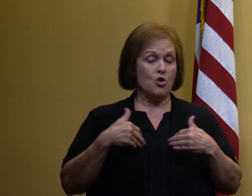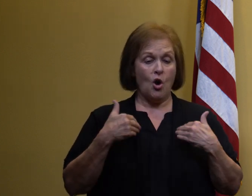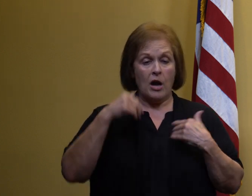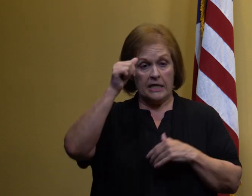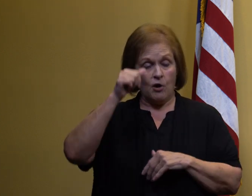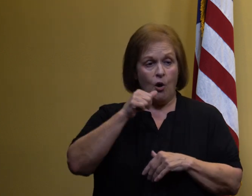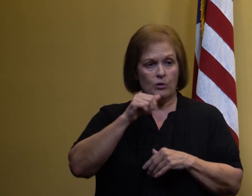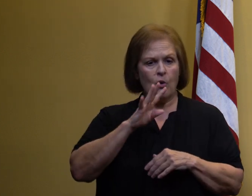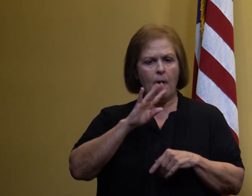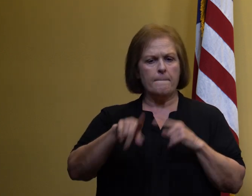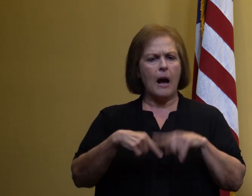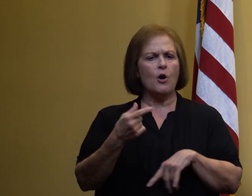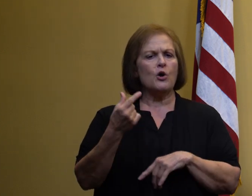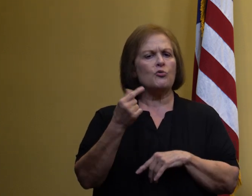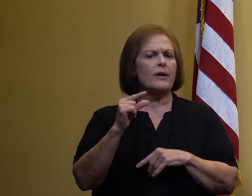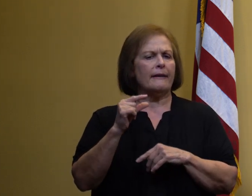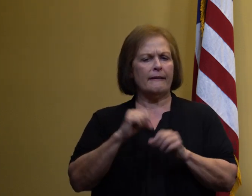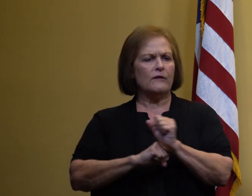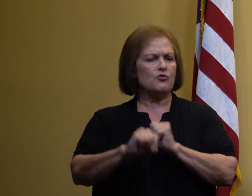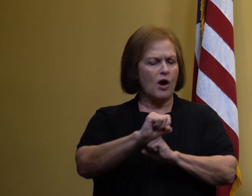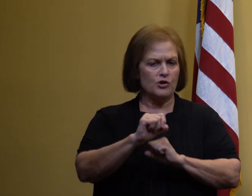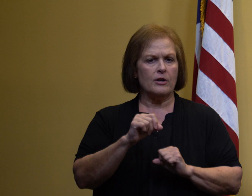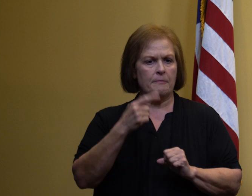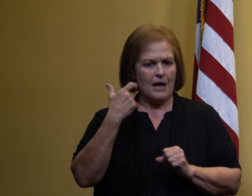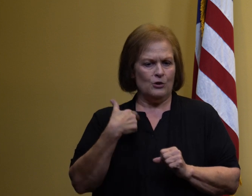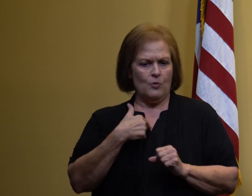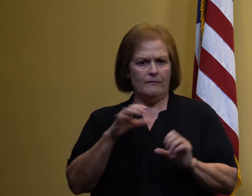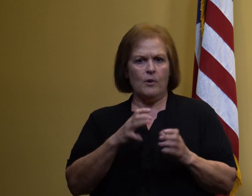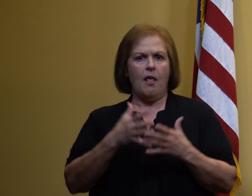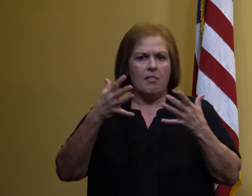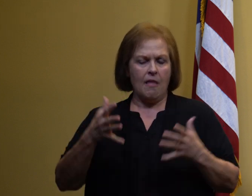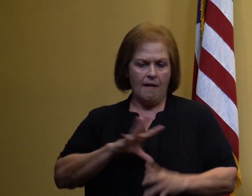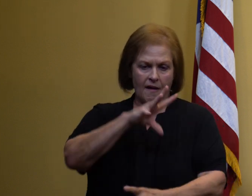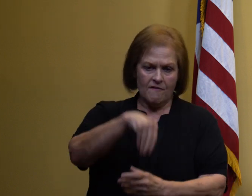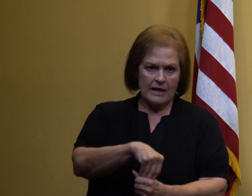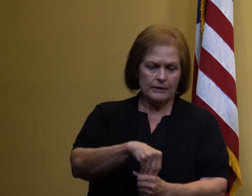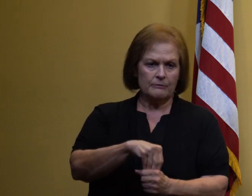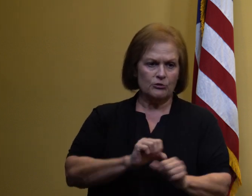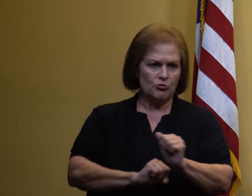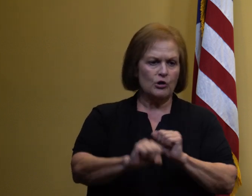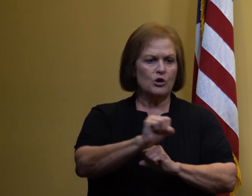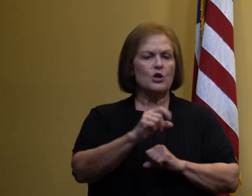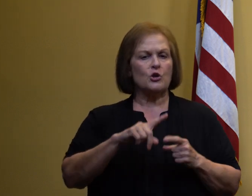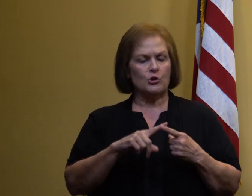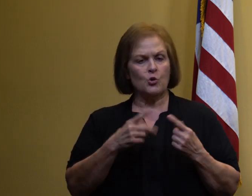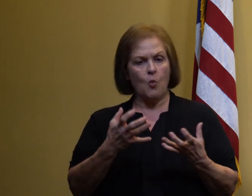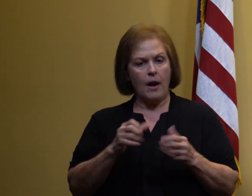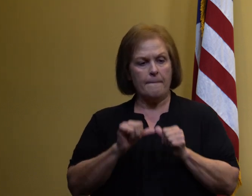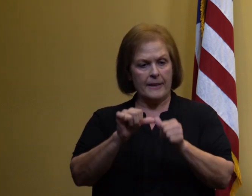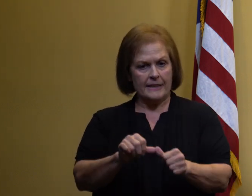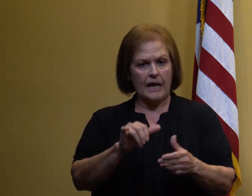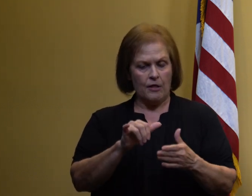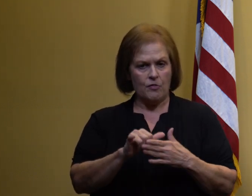in the area of green infrastructure, because we're making so much investments we're putting into infrastructure and wanting to maintain